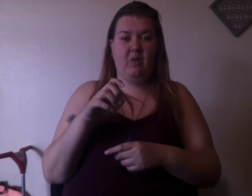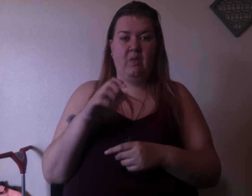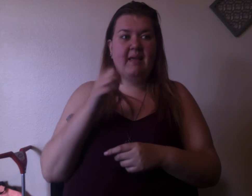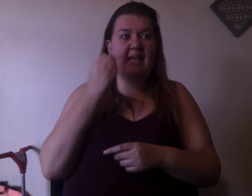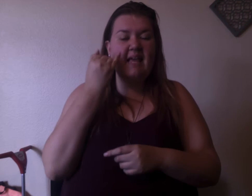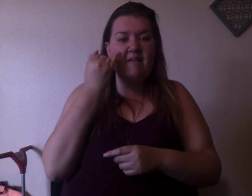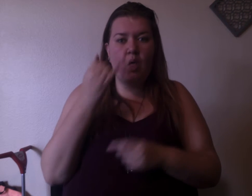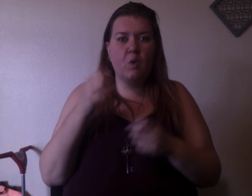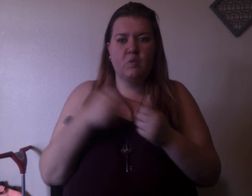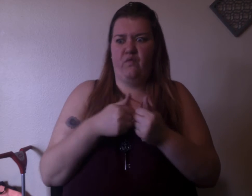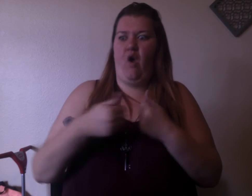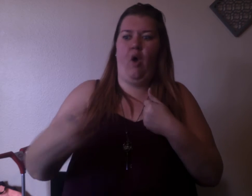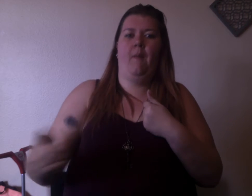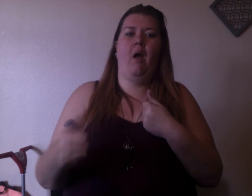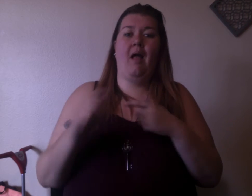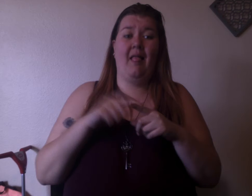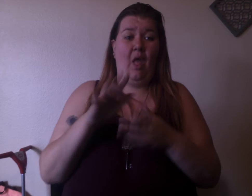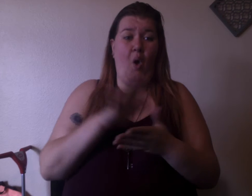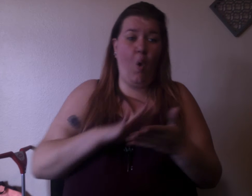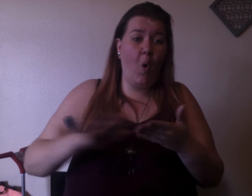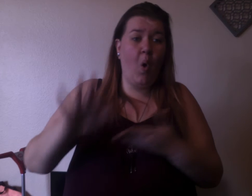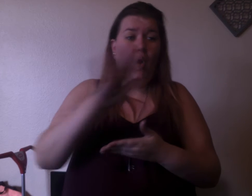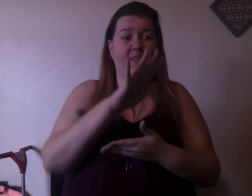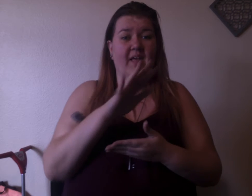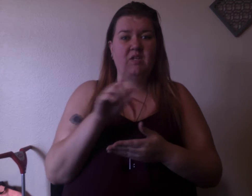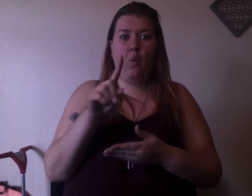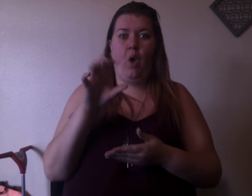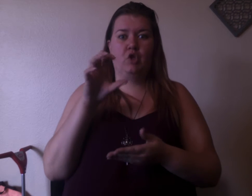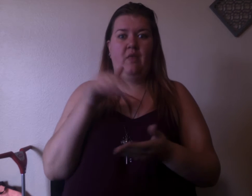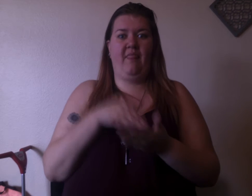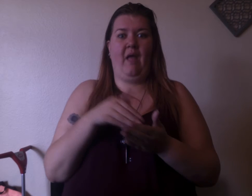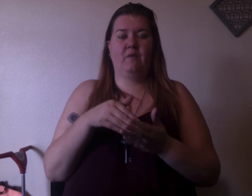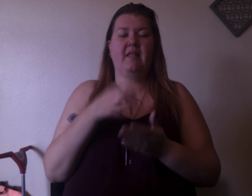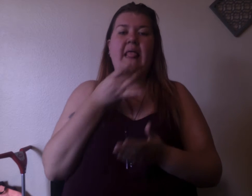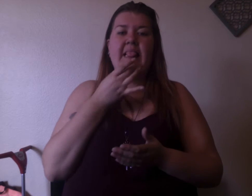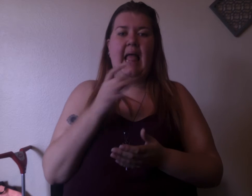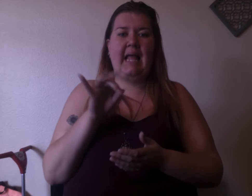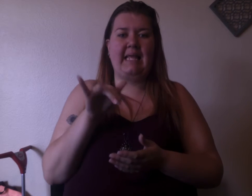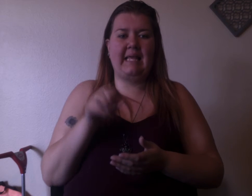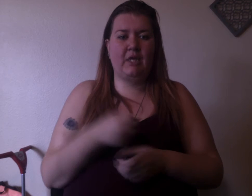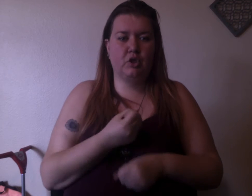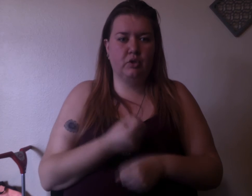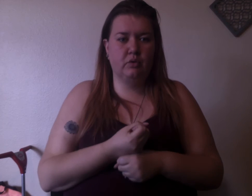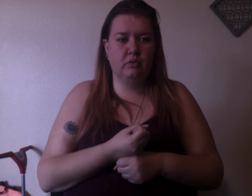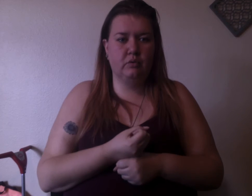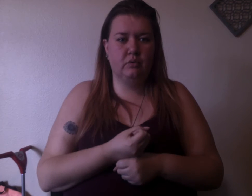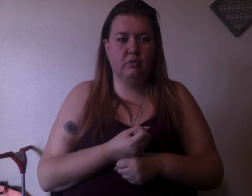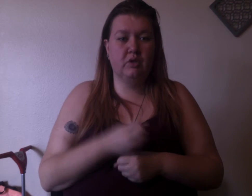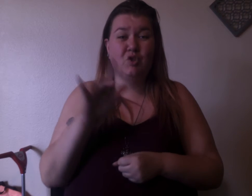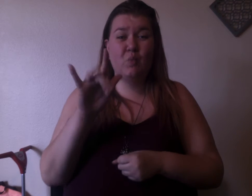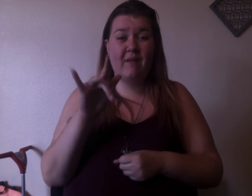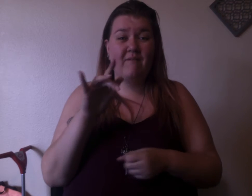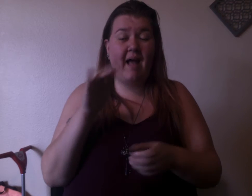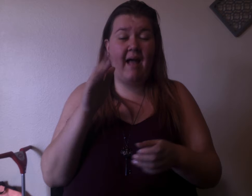And then this whole thing is 100,000 light years. It's 25,000 times the distance than